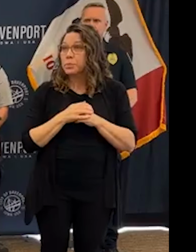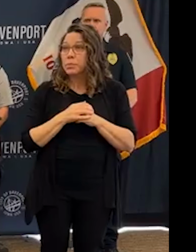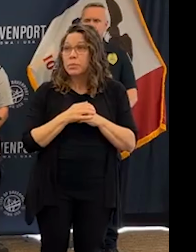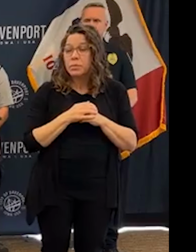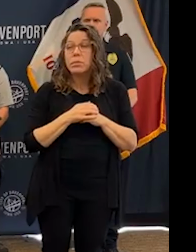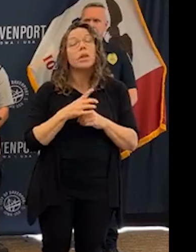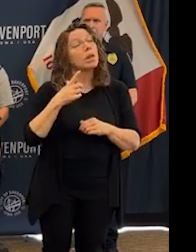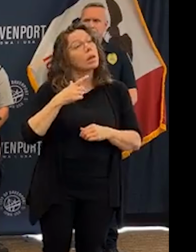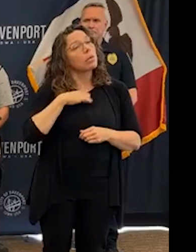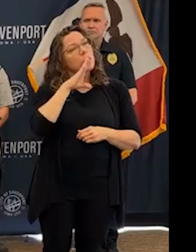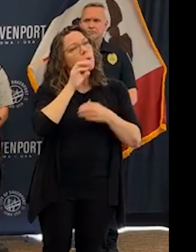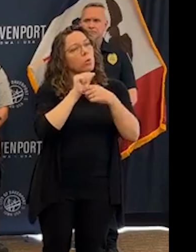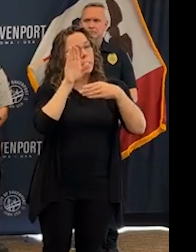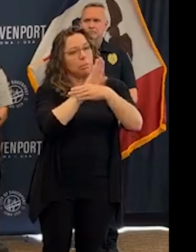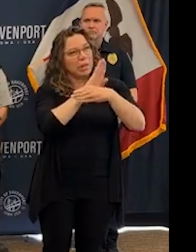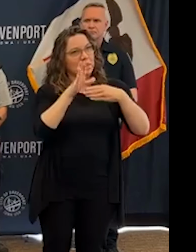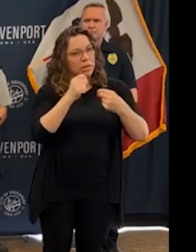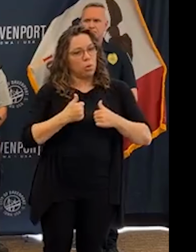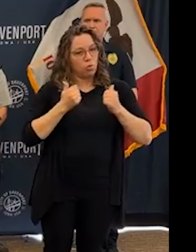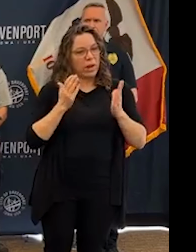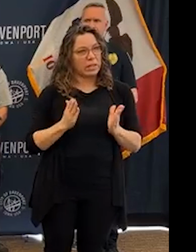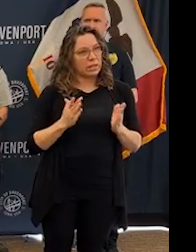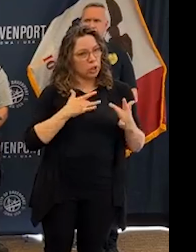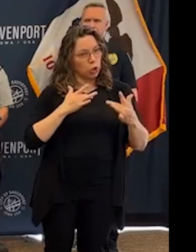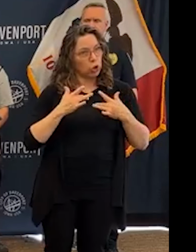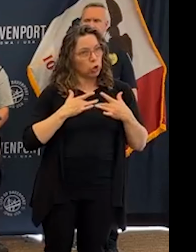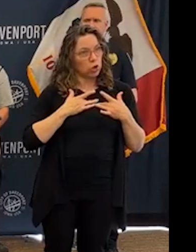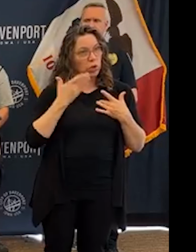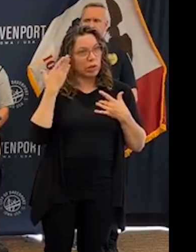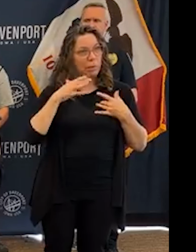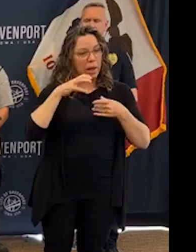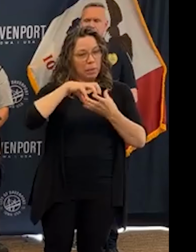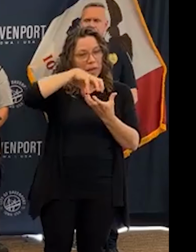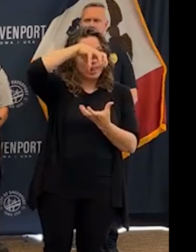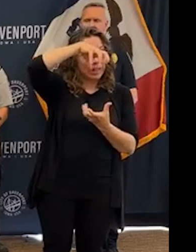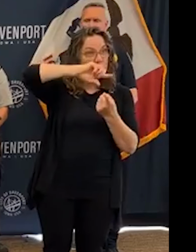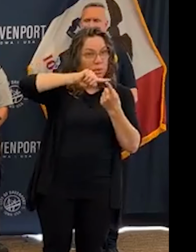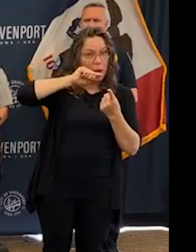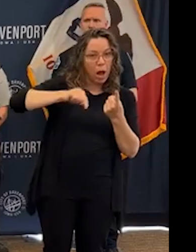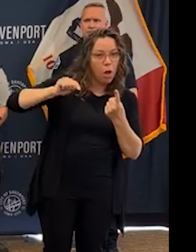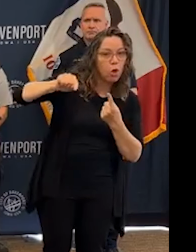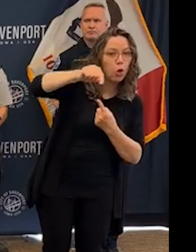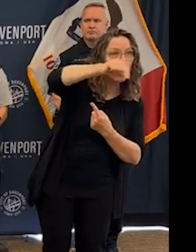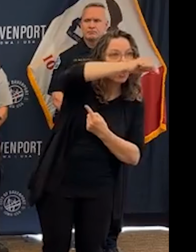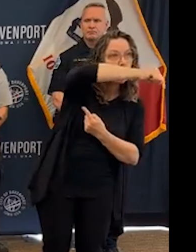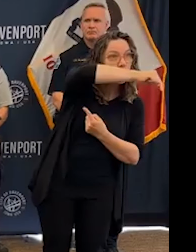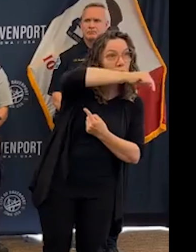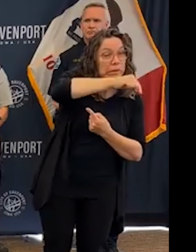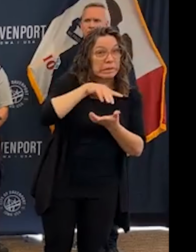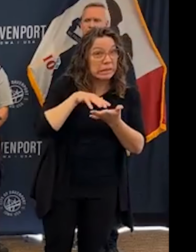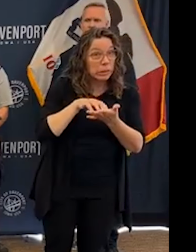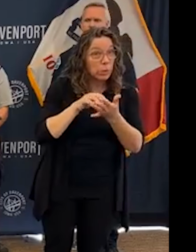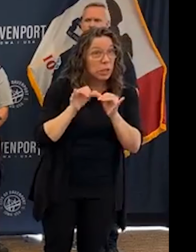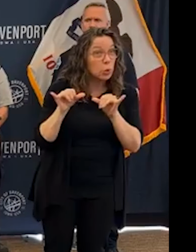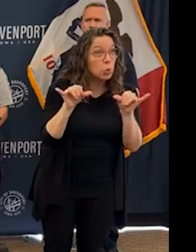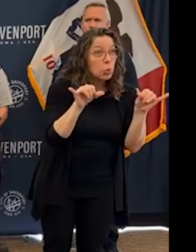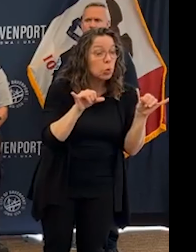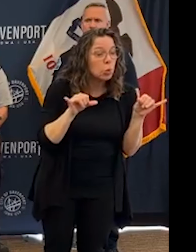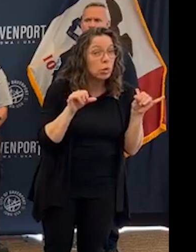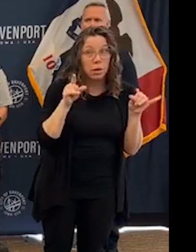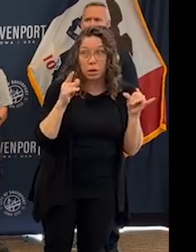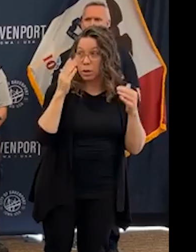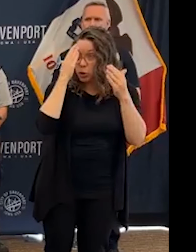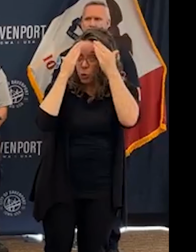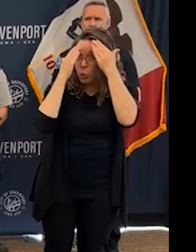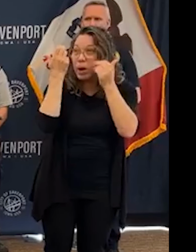in the area who are concerned about other buildings in the area. Are you aware of other buildings in the area with structural problems,